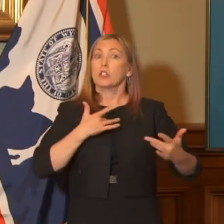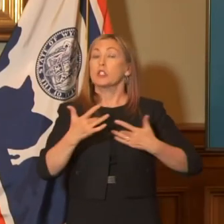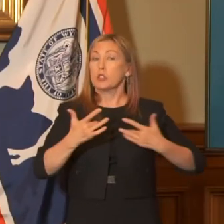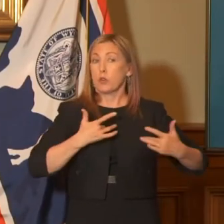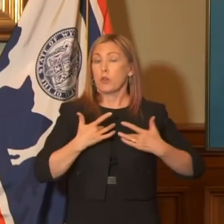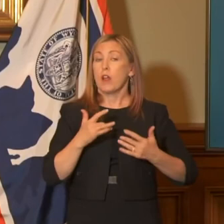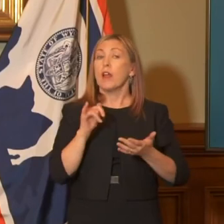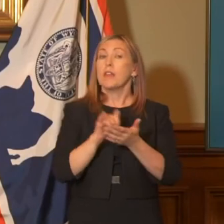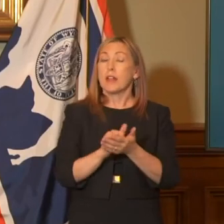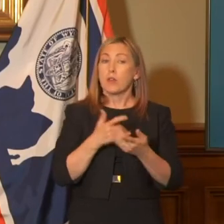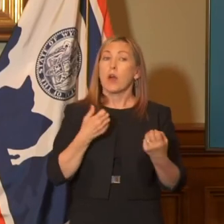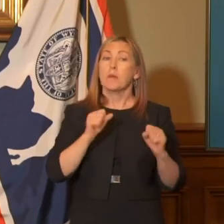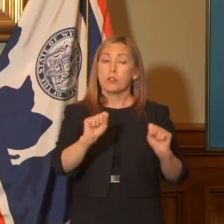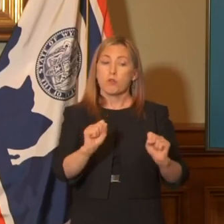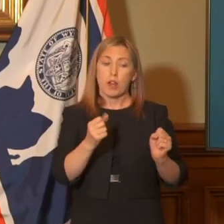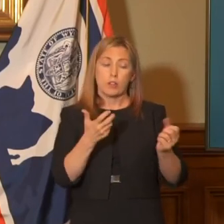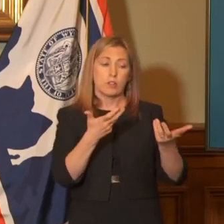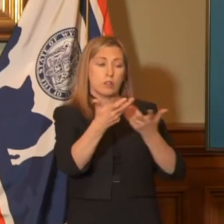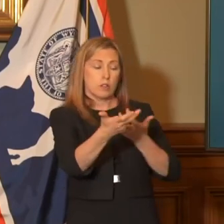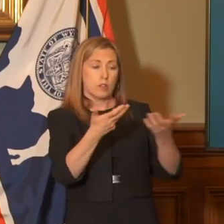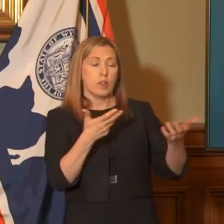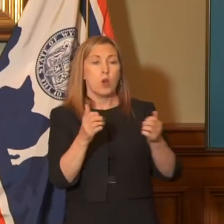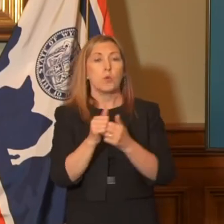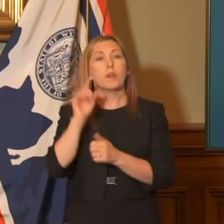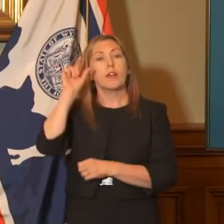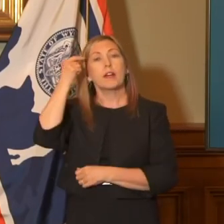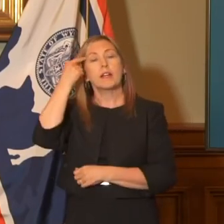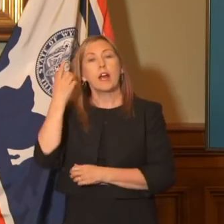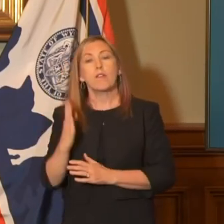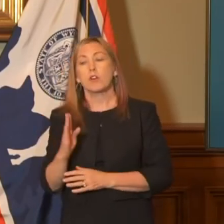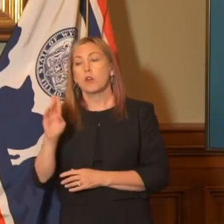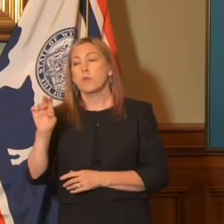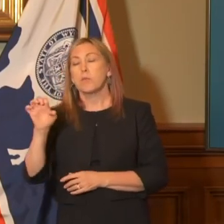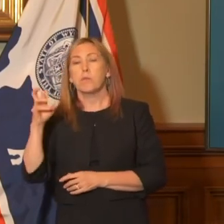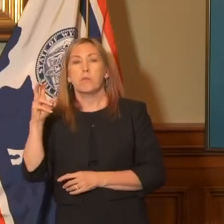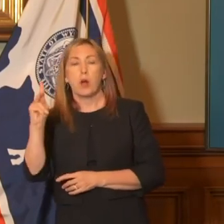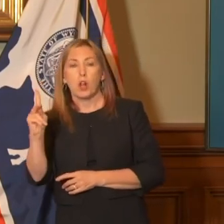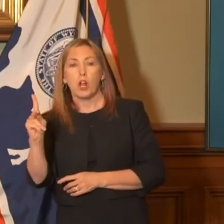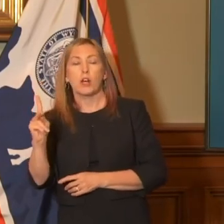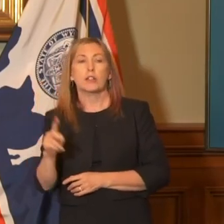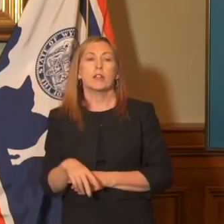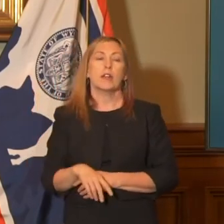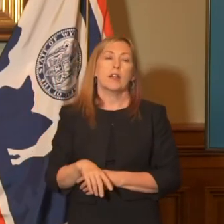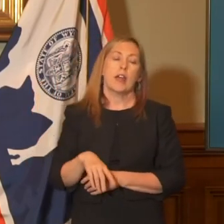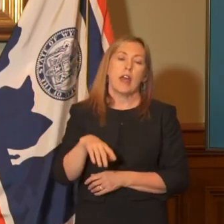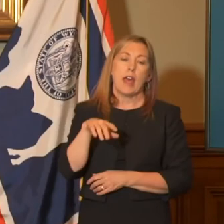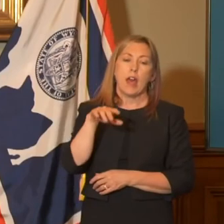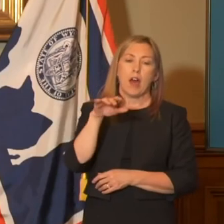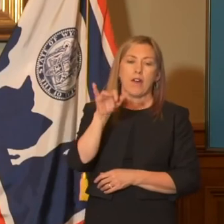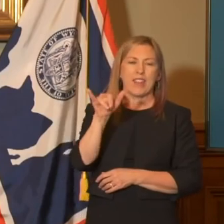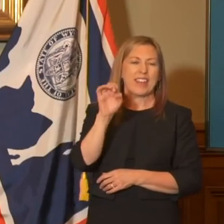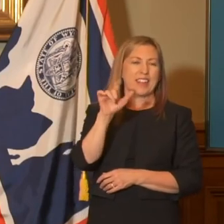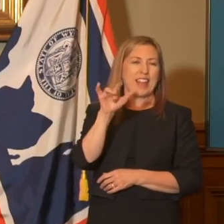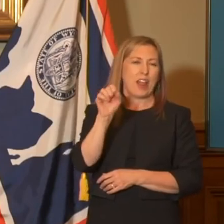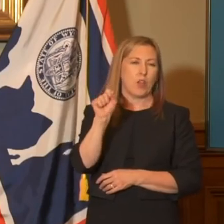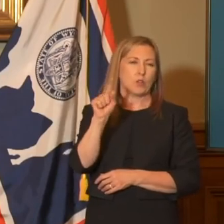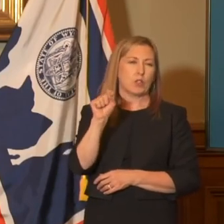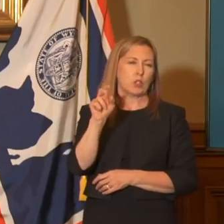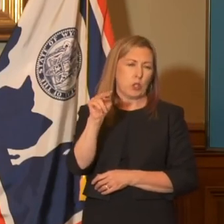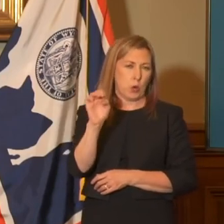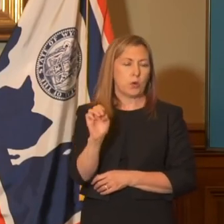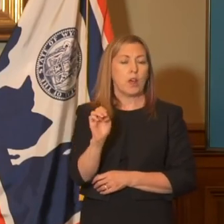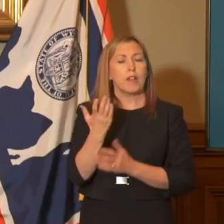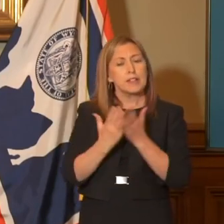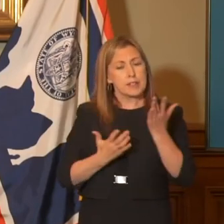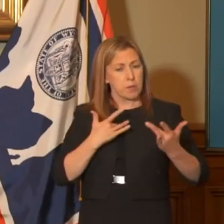been trying to work back and forth with Governor Bullock and Cam Shalley of Yellowstone, just because there is